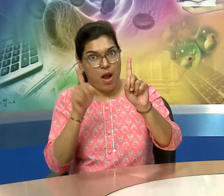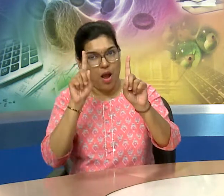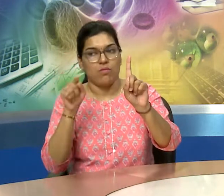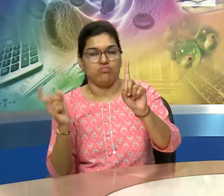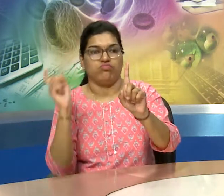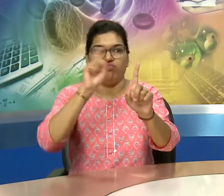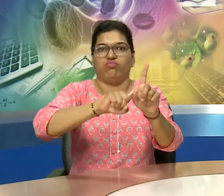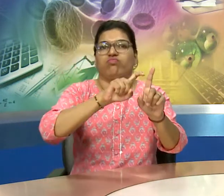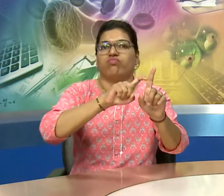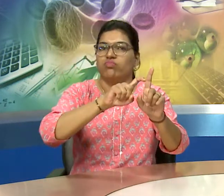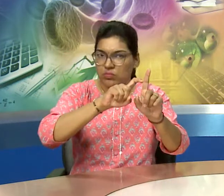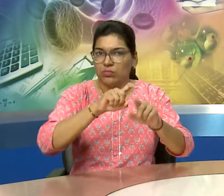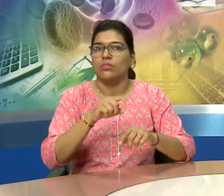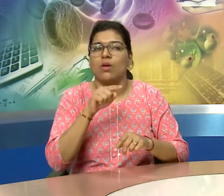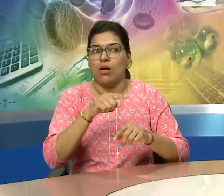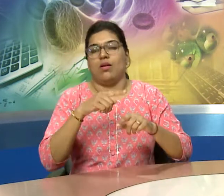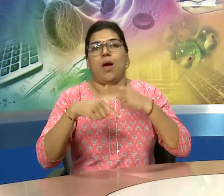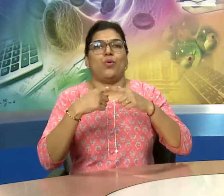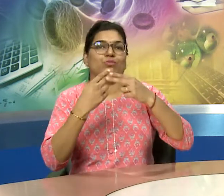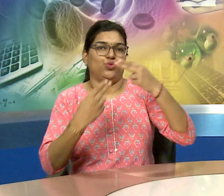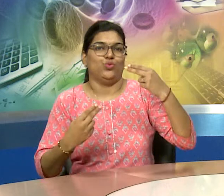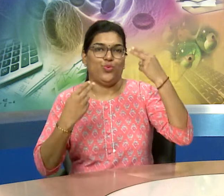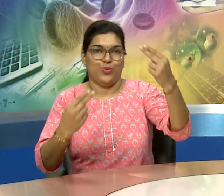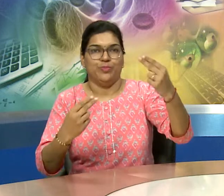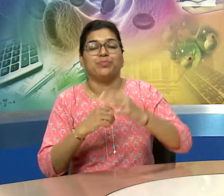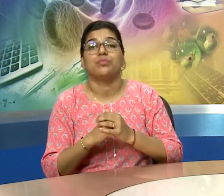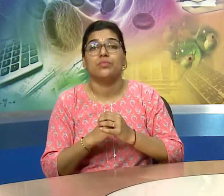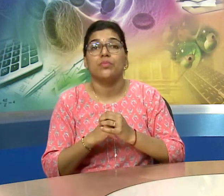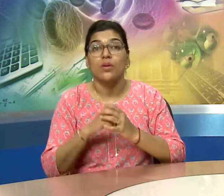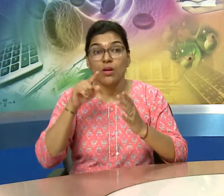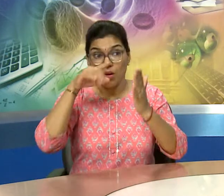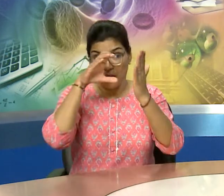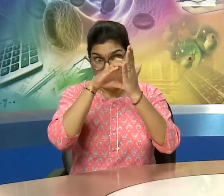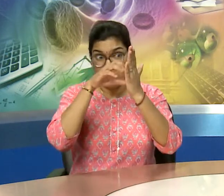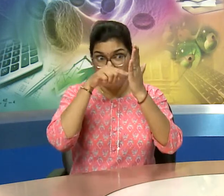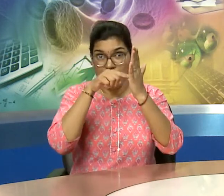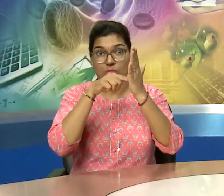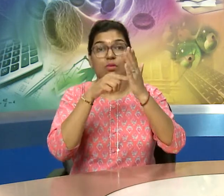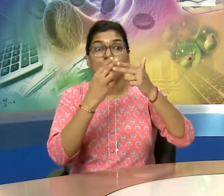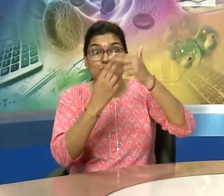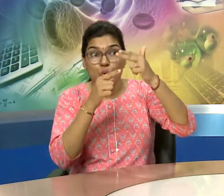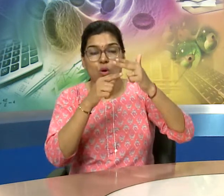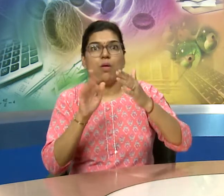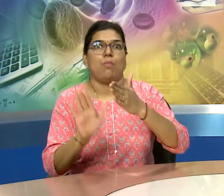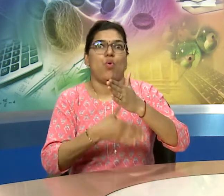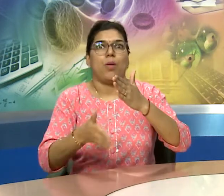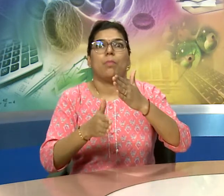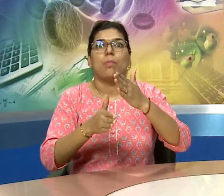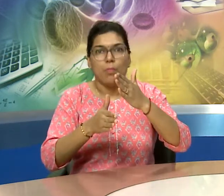and the poet has written about the night when the poet's mother is